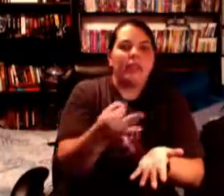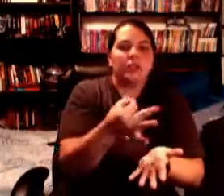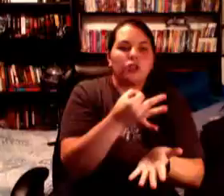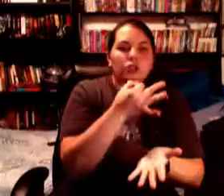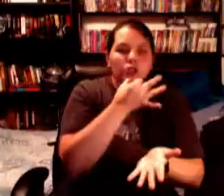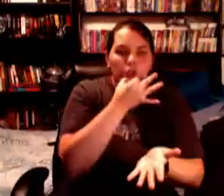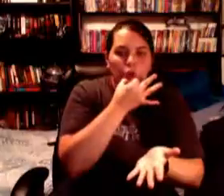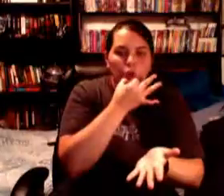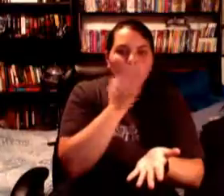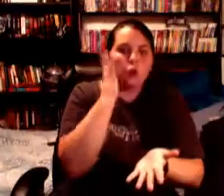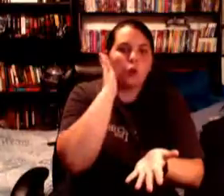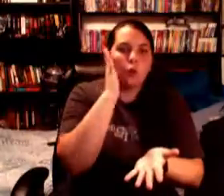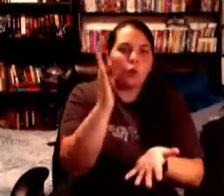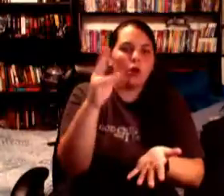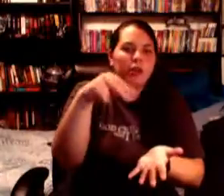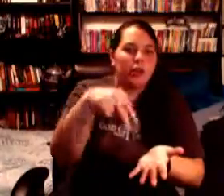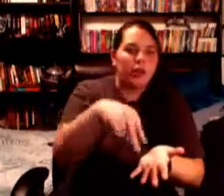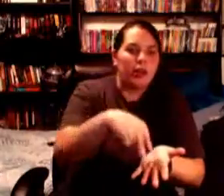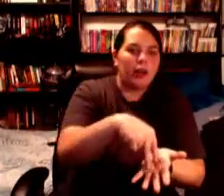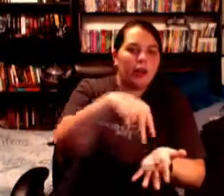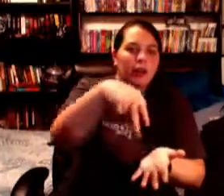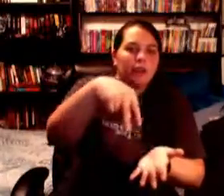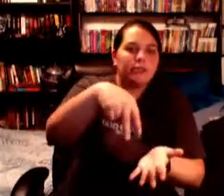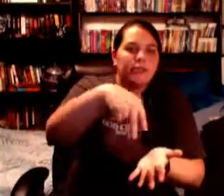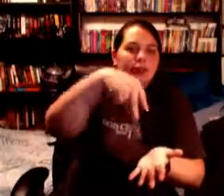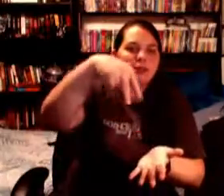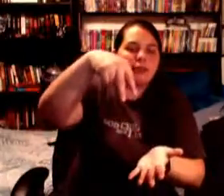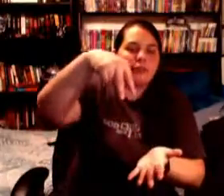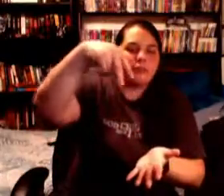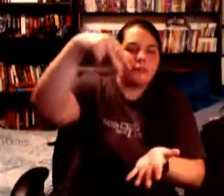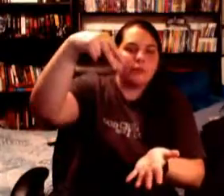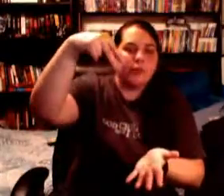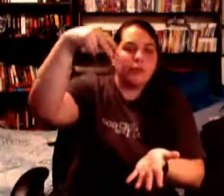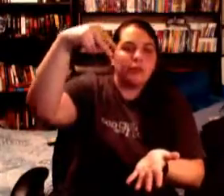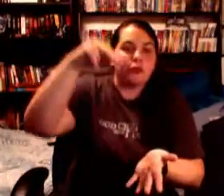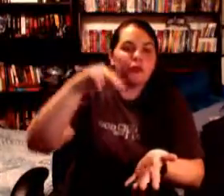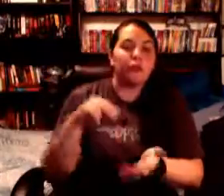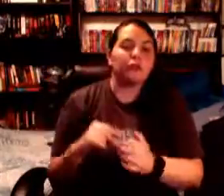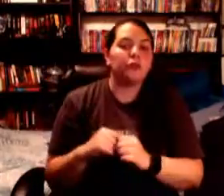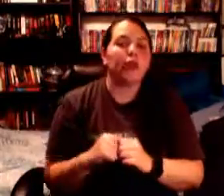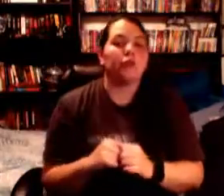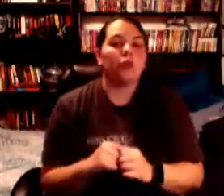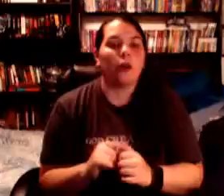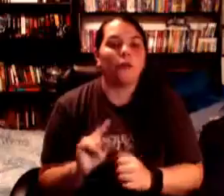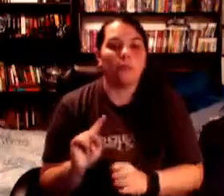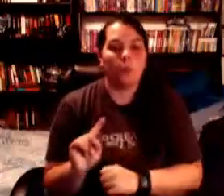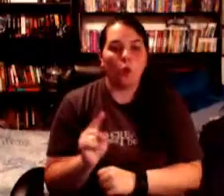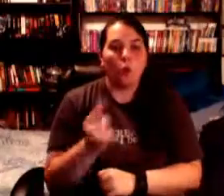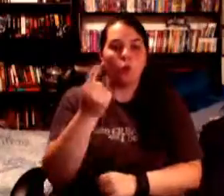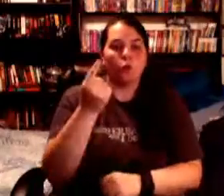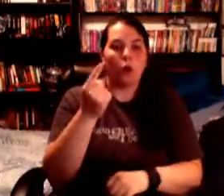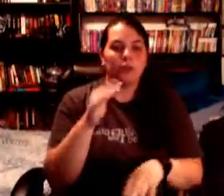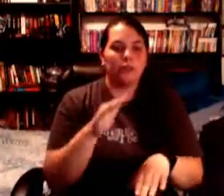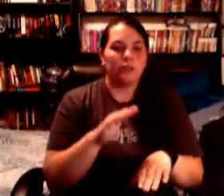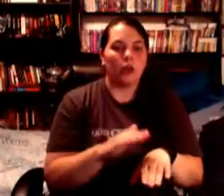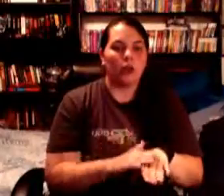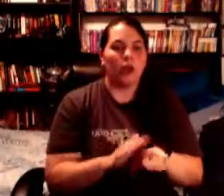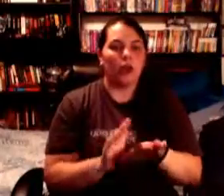and soon would ascend. So the first 2 lines are, once